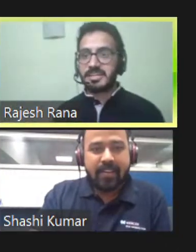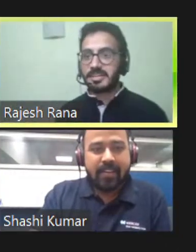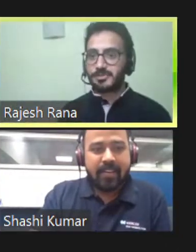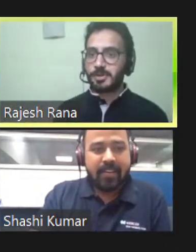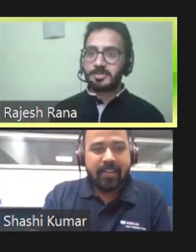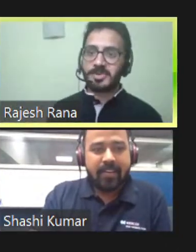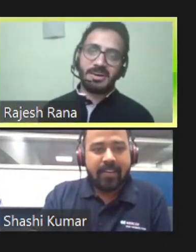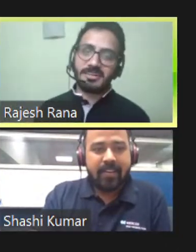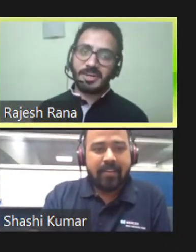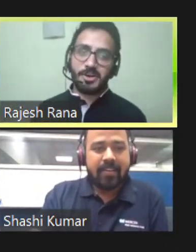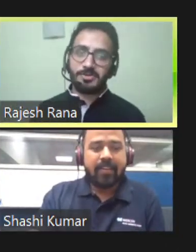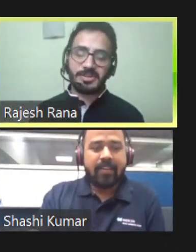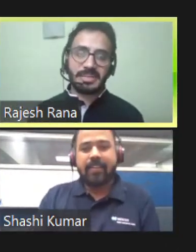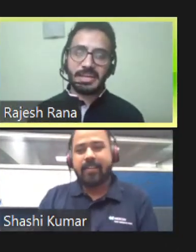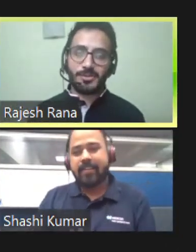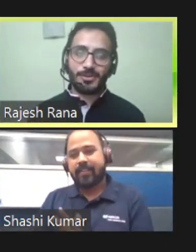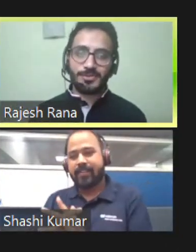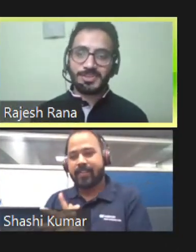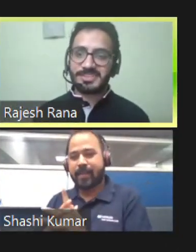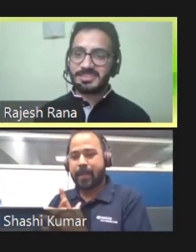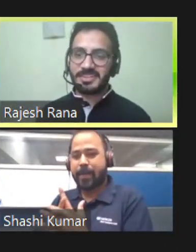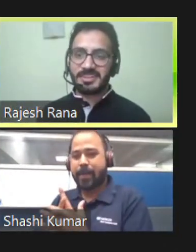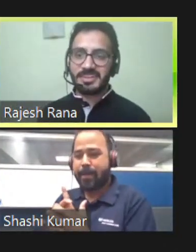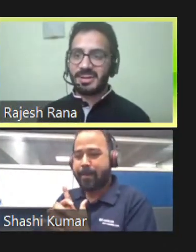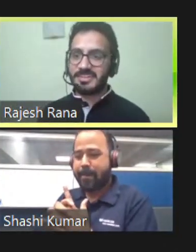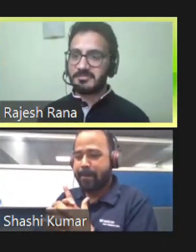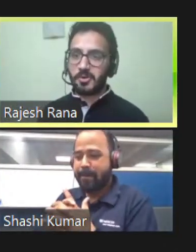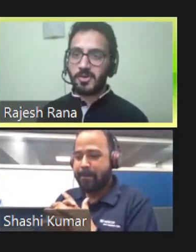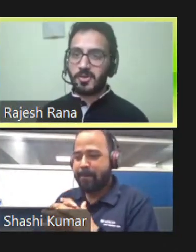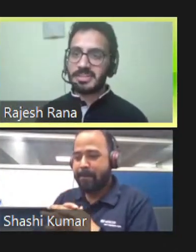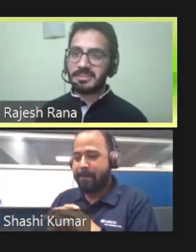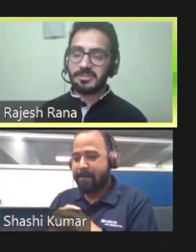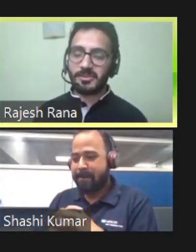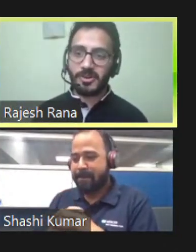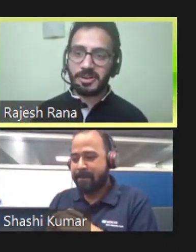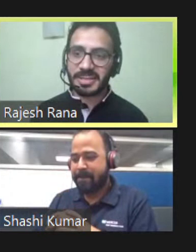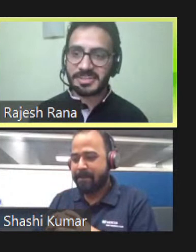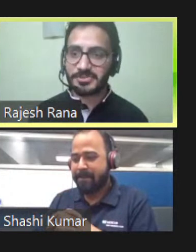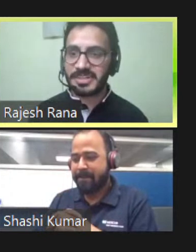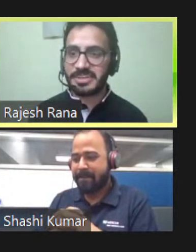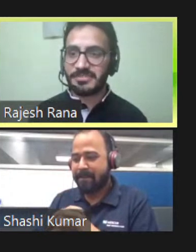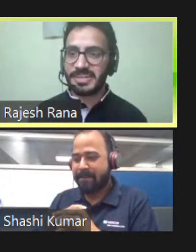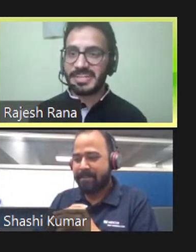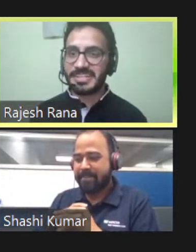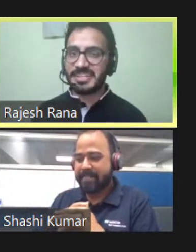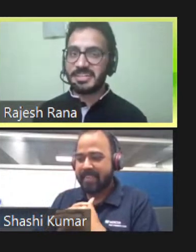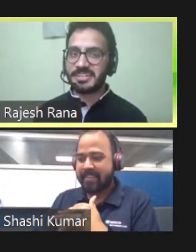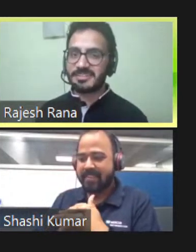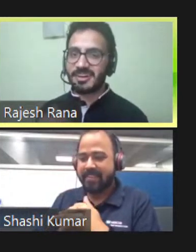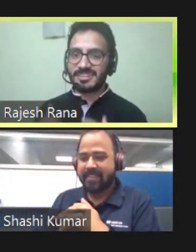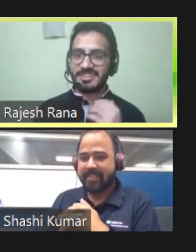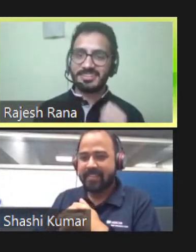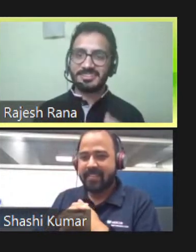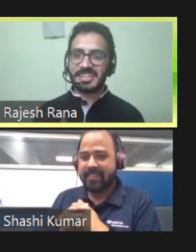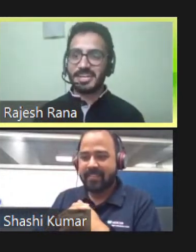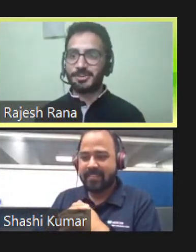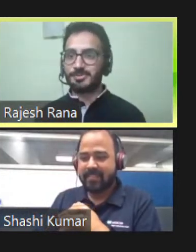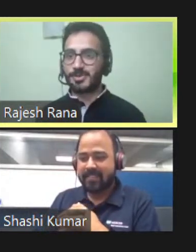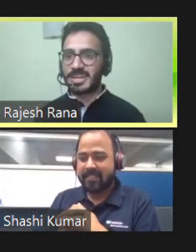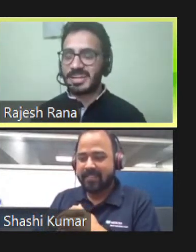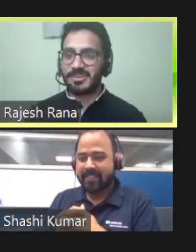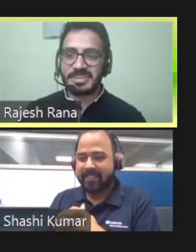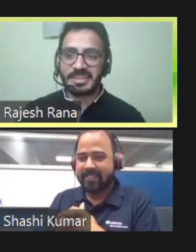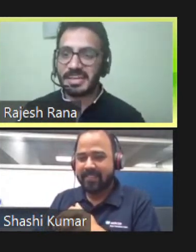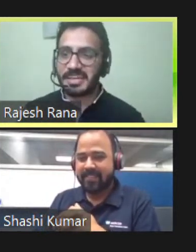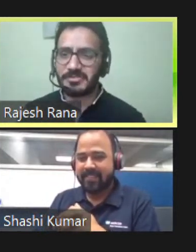I think from now day onwards, all the audience will definitely start saying